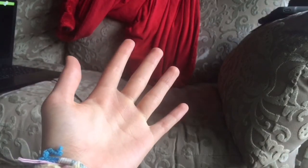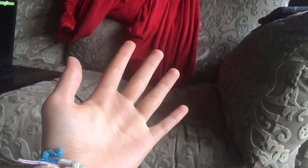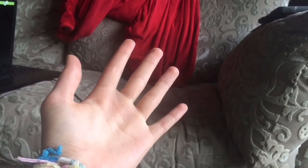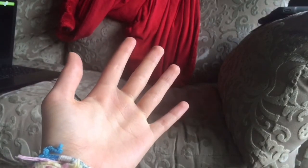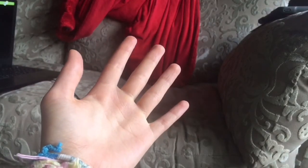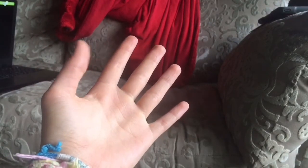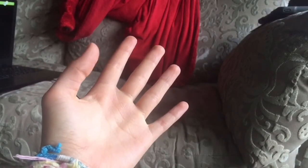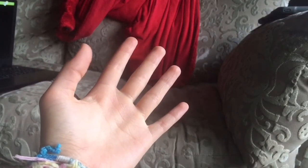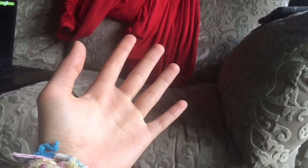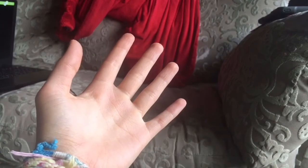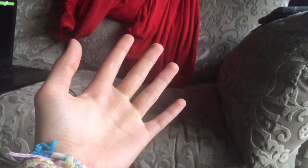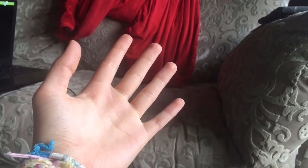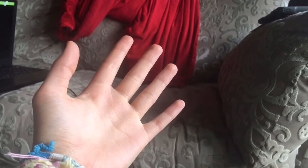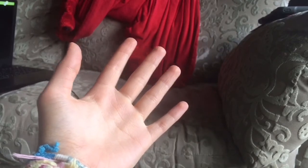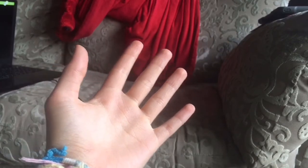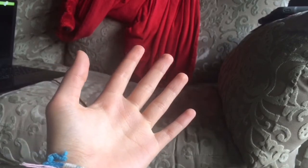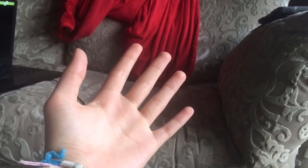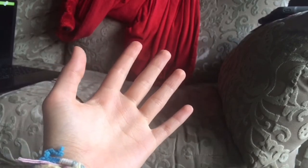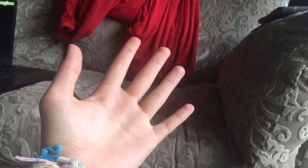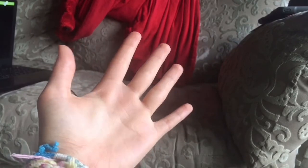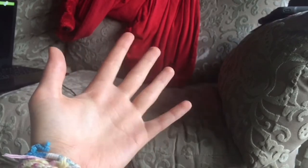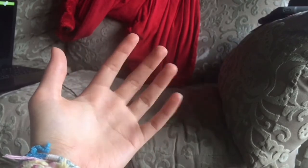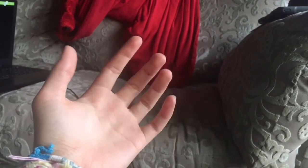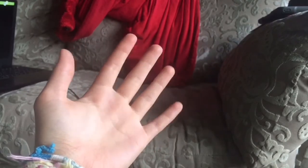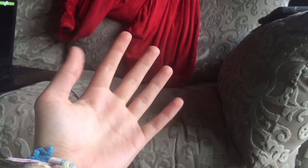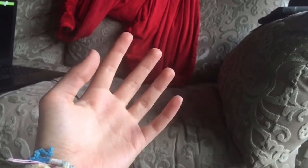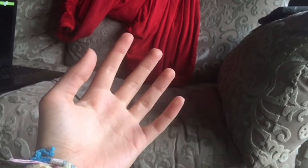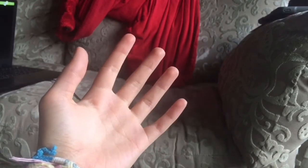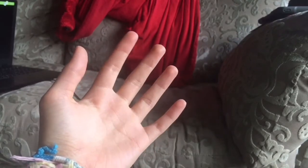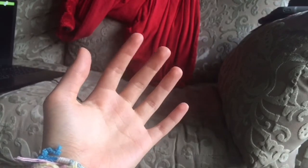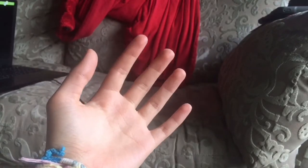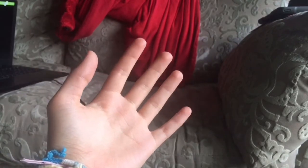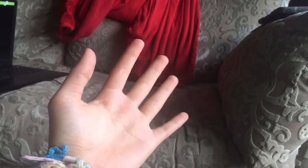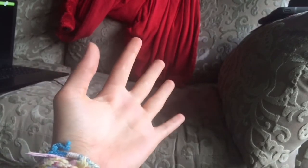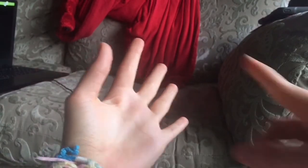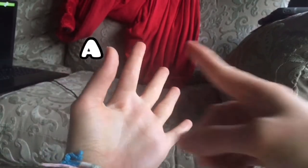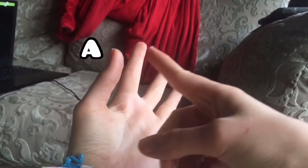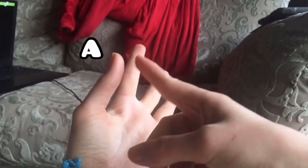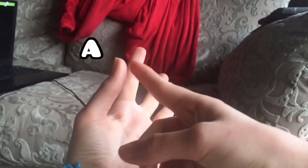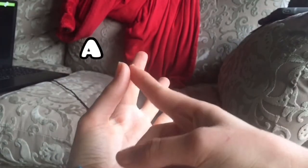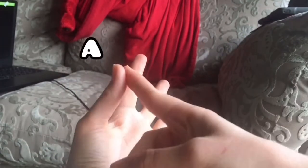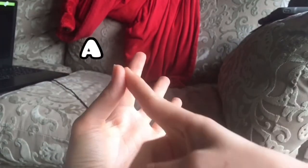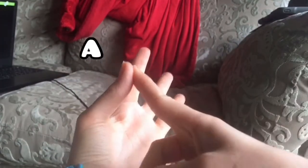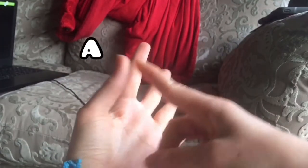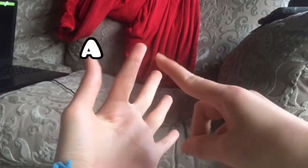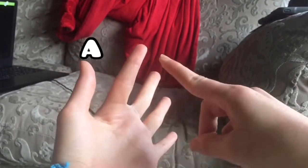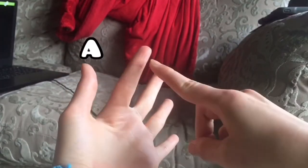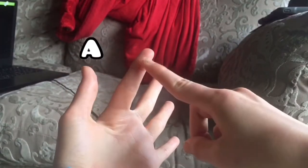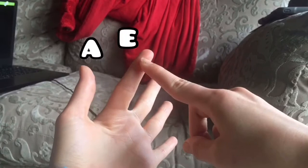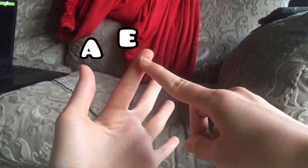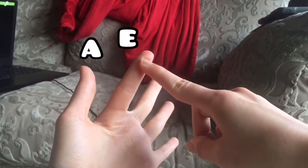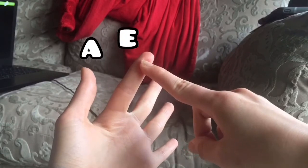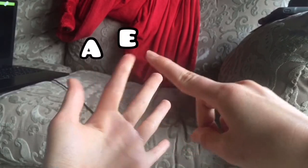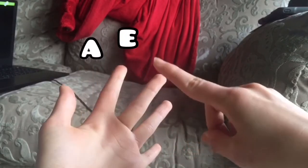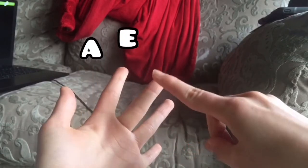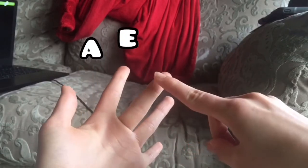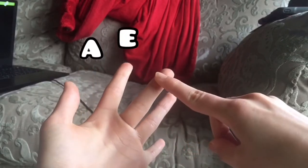hand, on your left hand, and that's what number they are. So it's A, E,